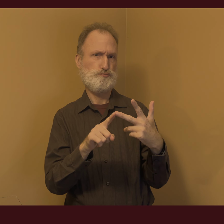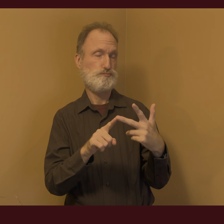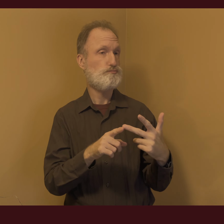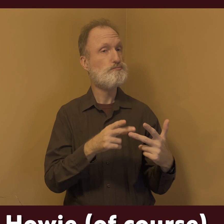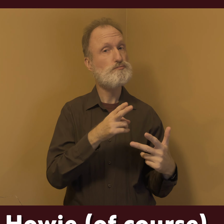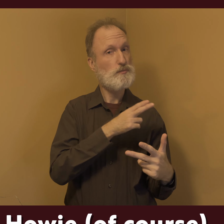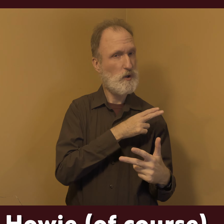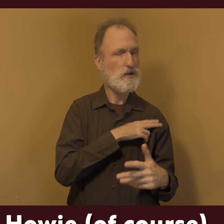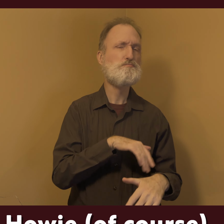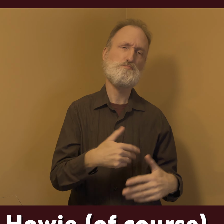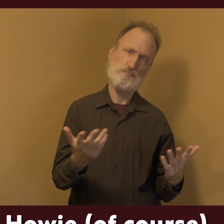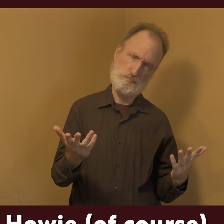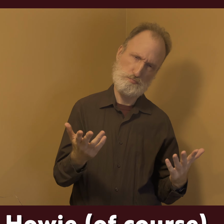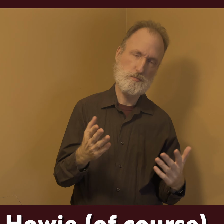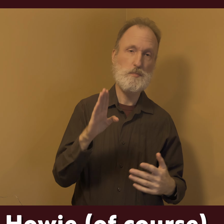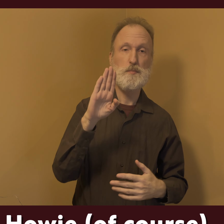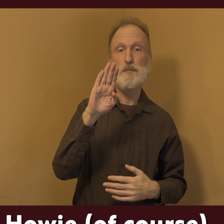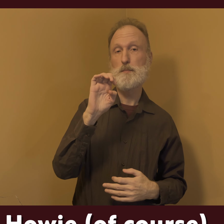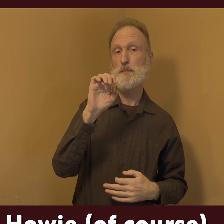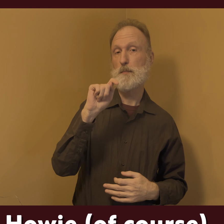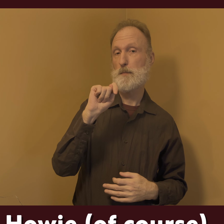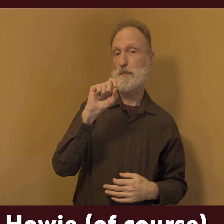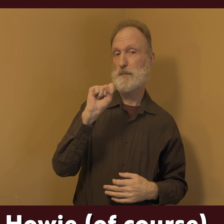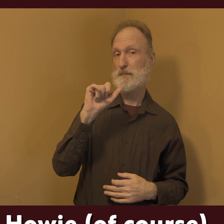Howie, of course, Betsy, and Nick.